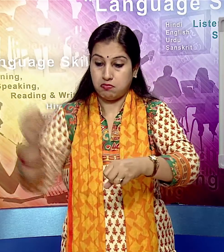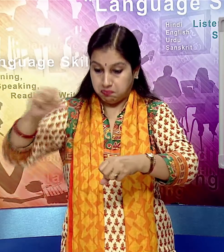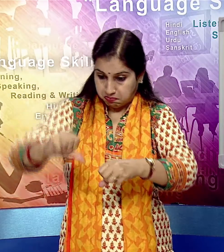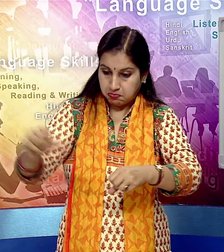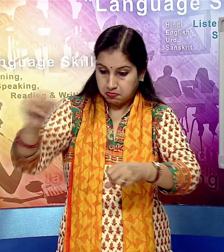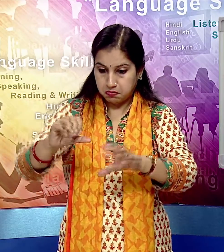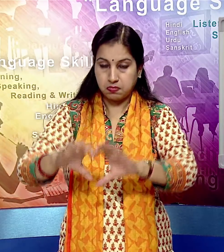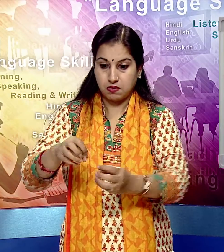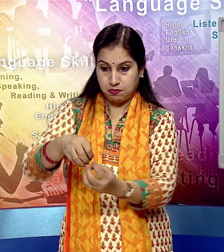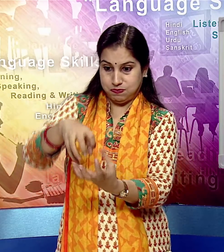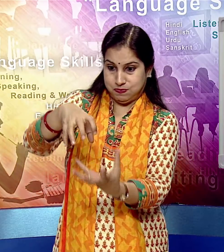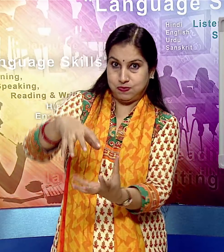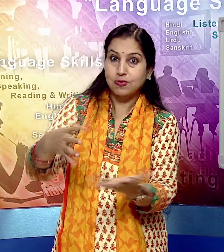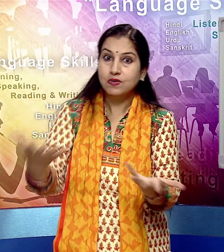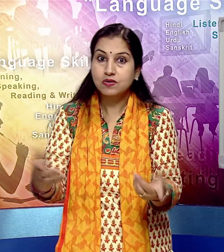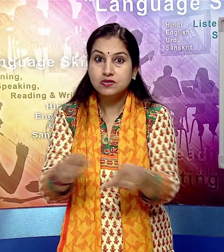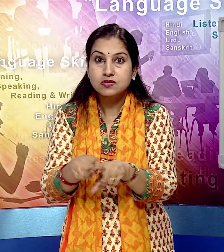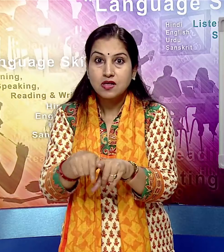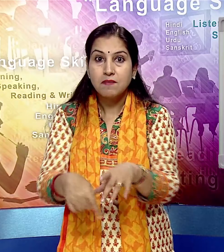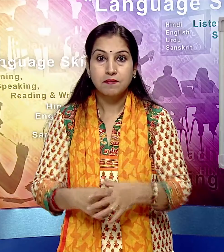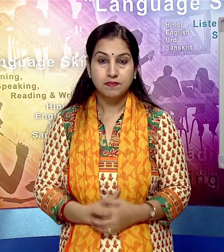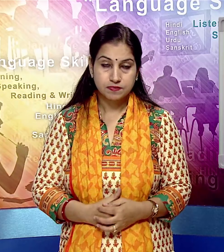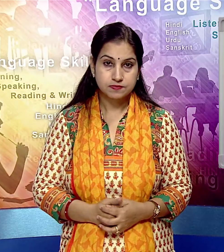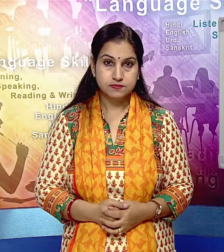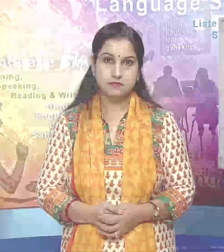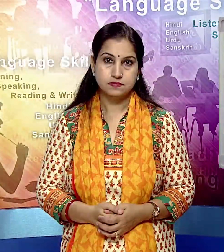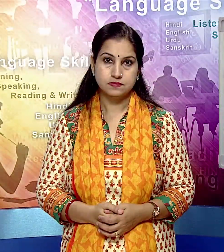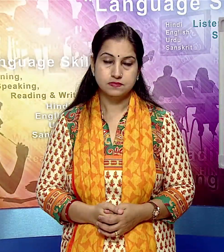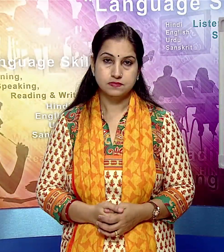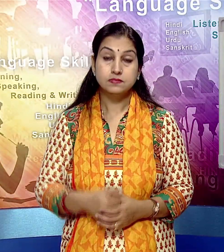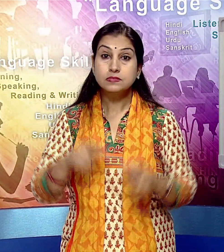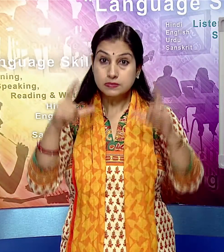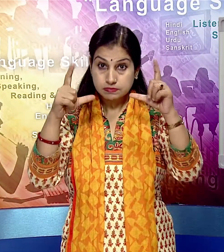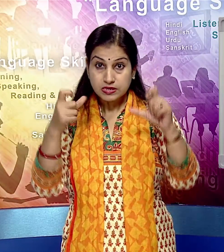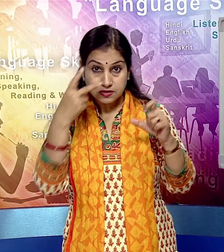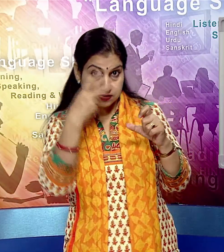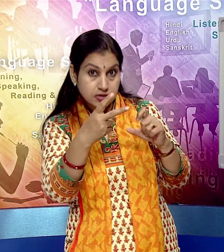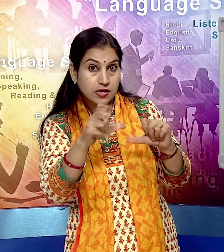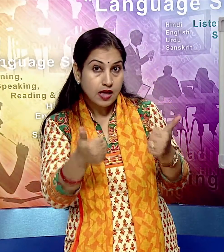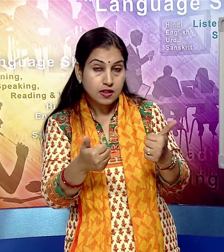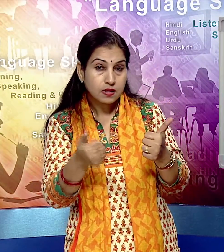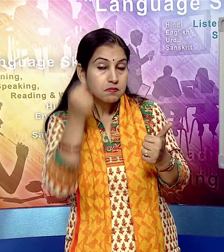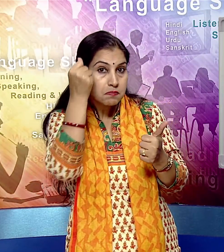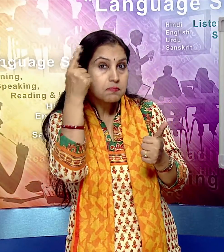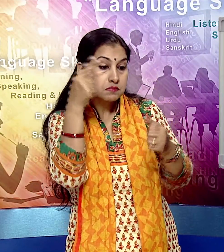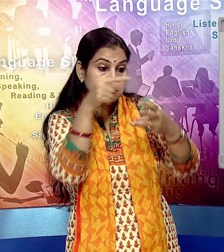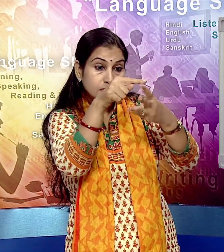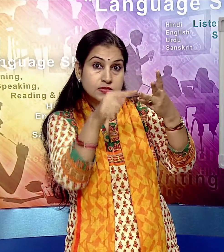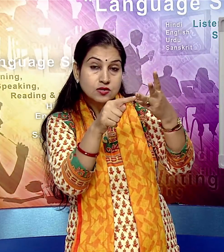of cooking. You can see the picture The upper picture is